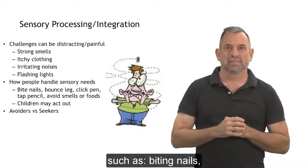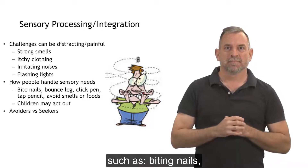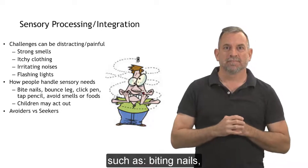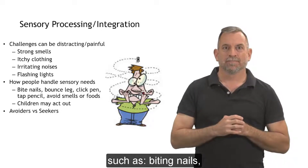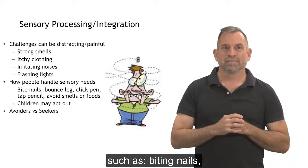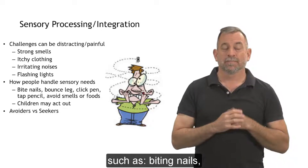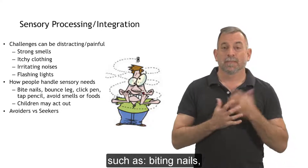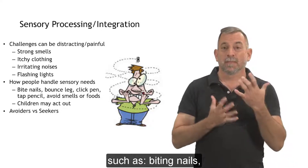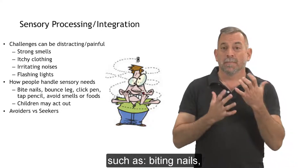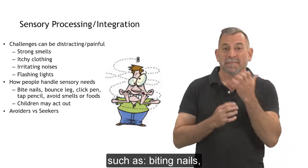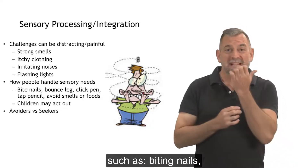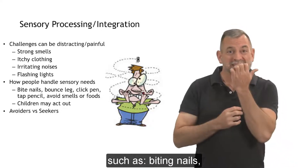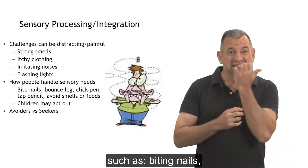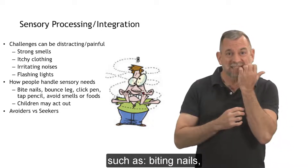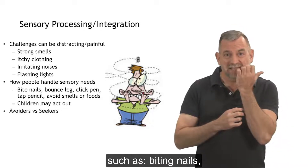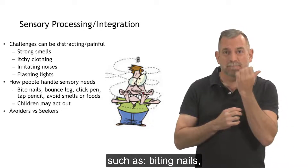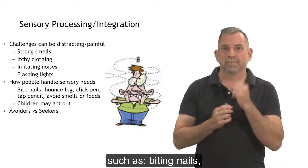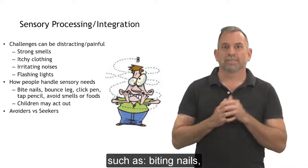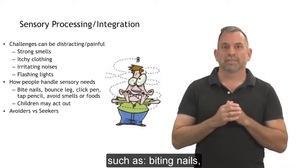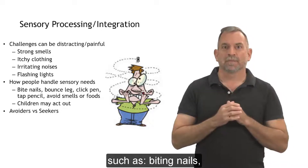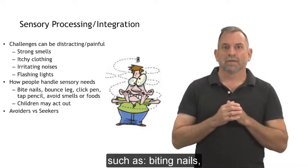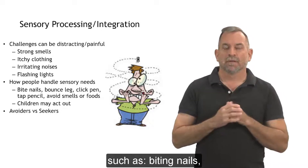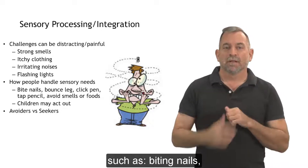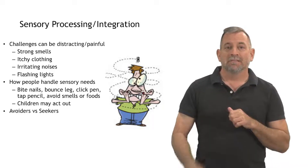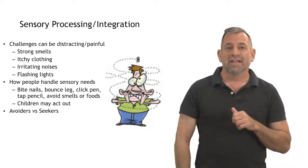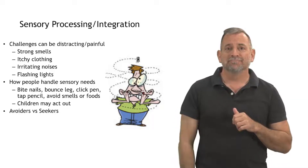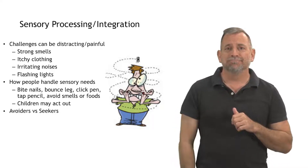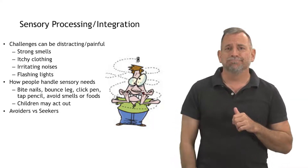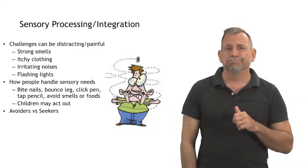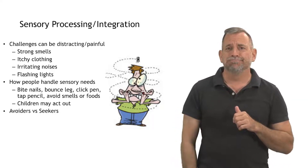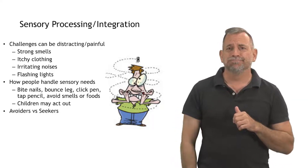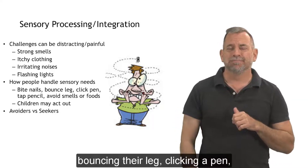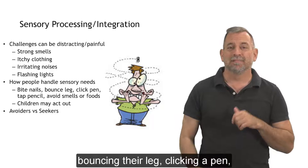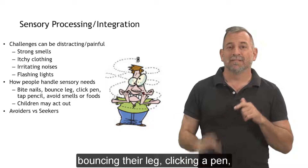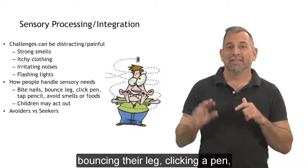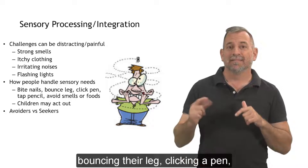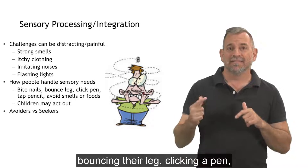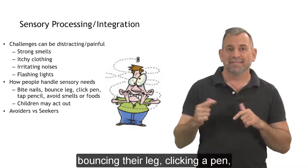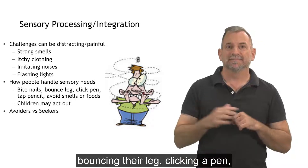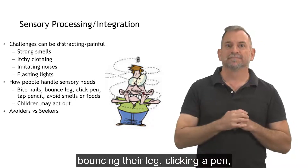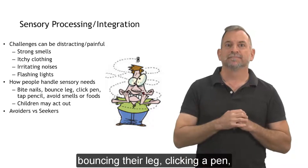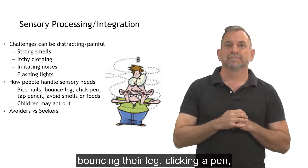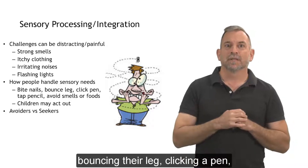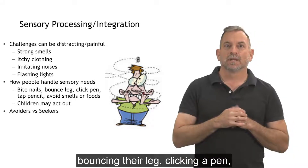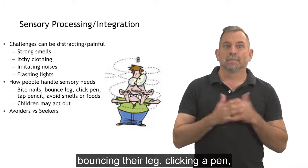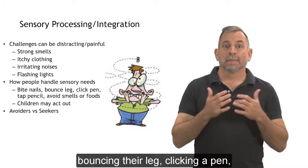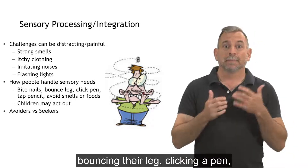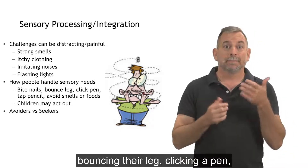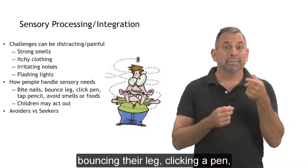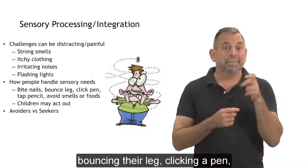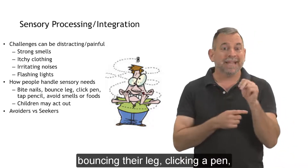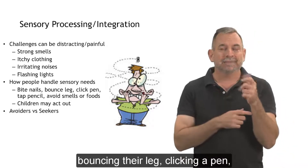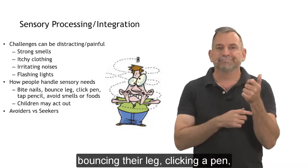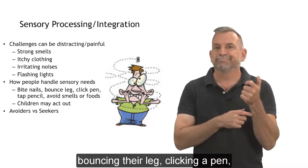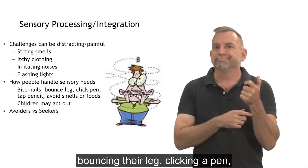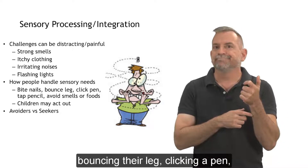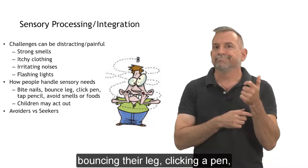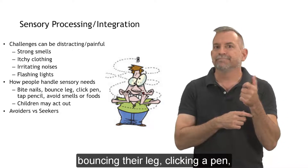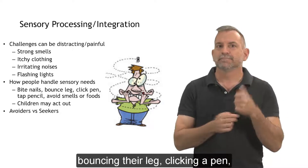such as biting nails, bouncing their leg, clicking a pen,